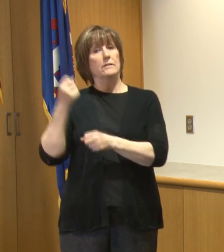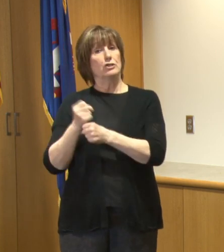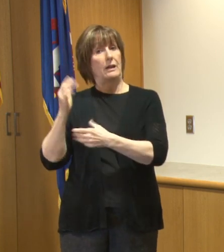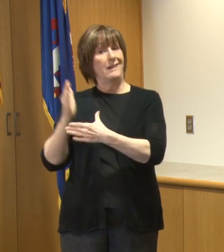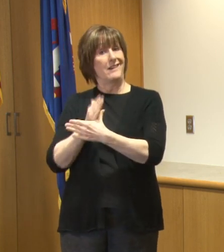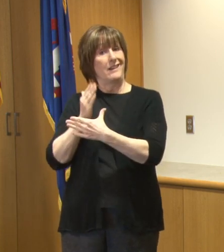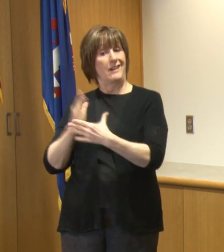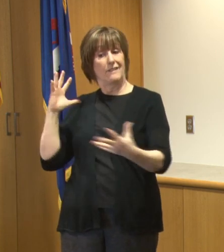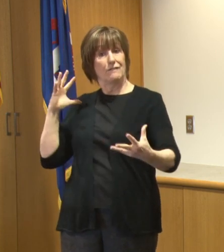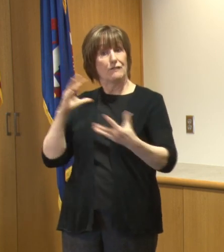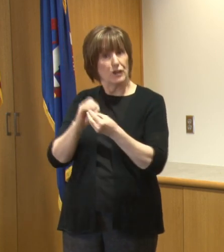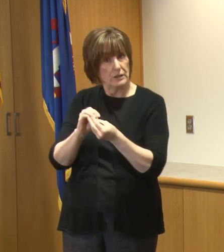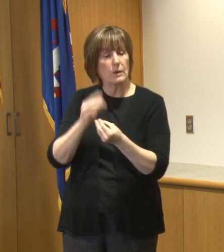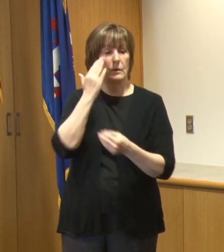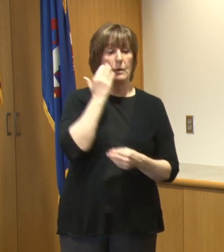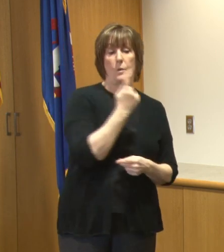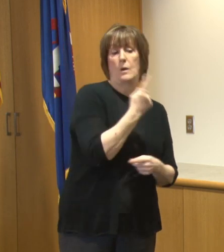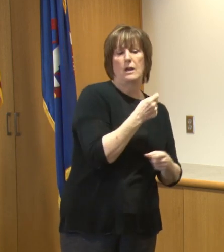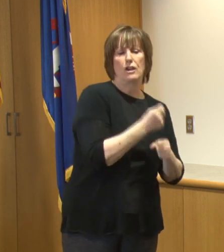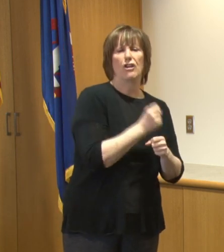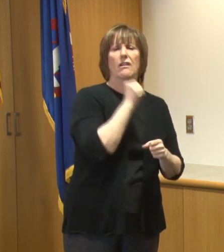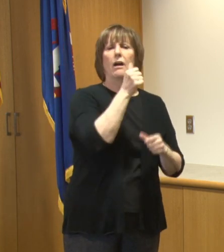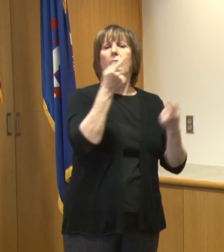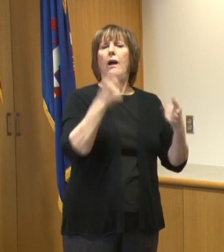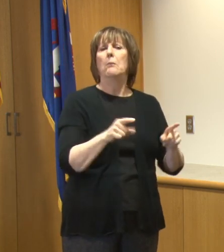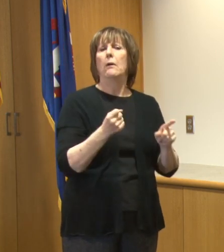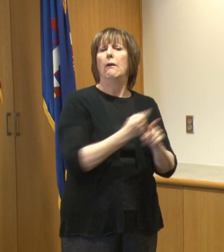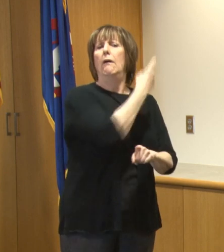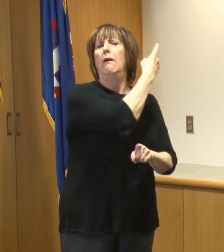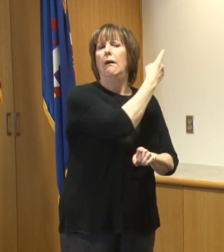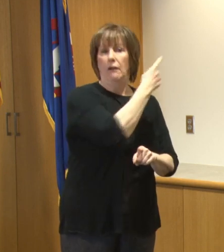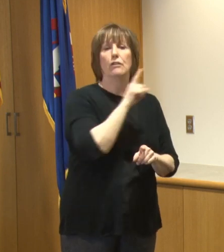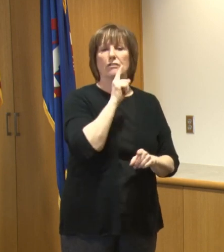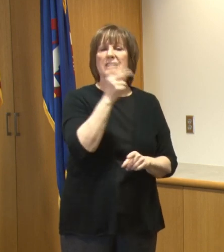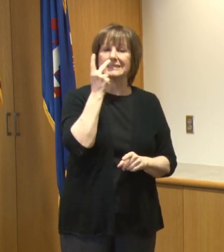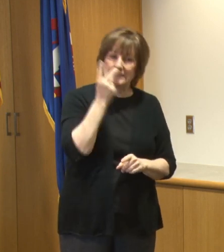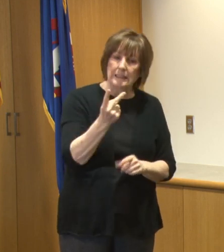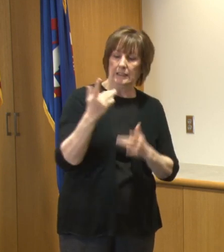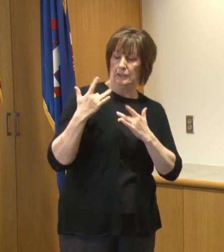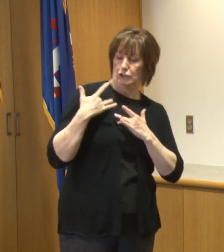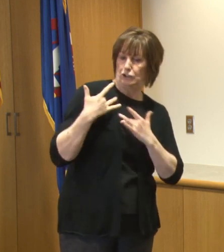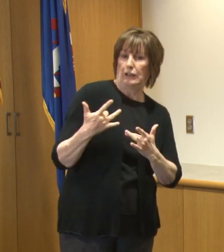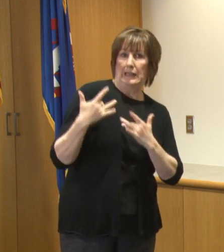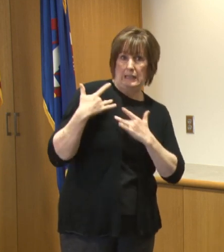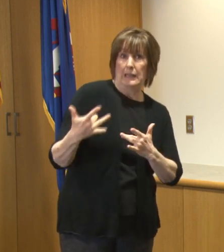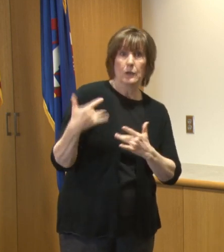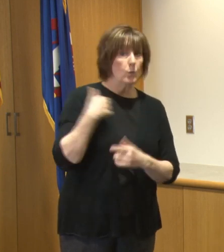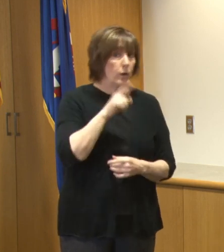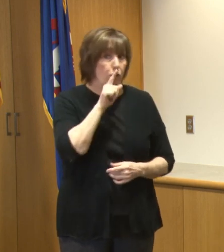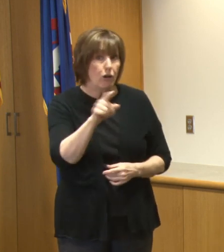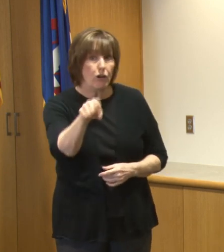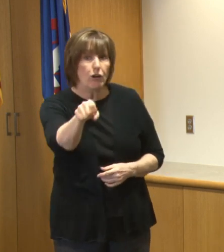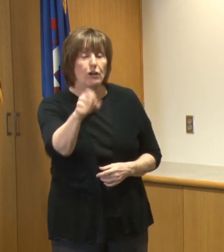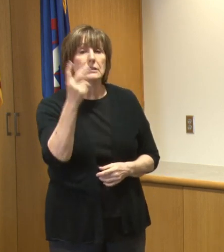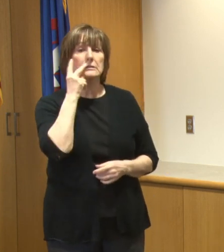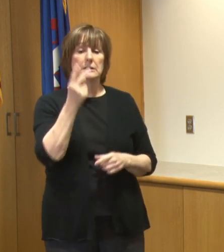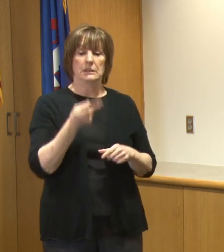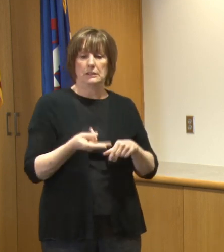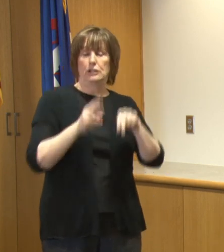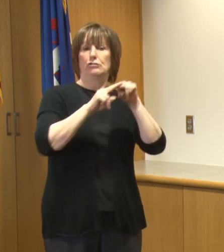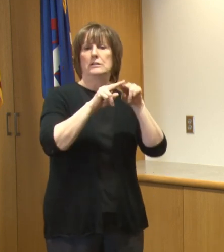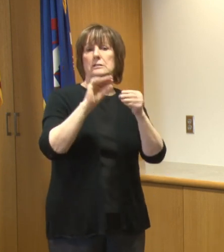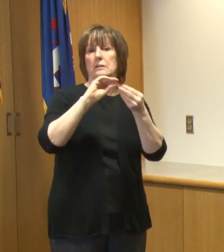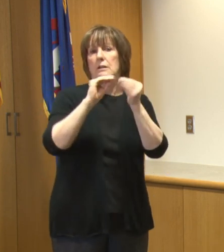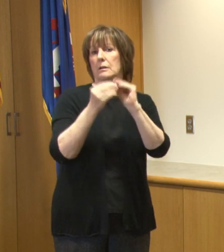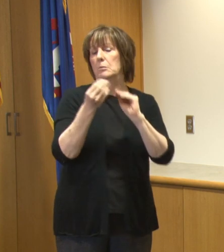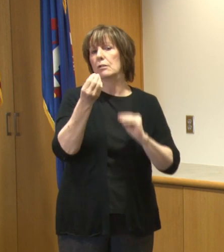That way we know that 1 year wasn't an anomaly and that we're actually seeing a true trend. And we are. We're seeing an increase in the